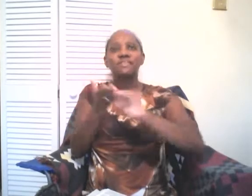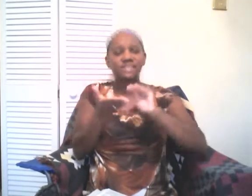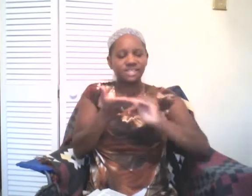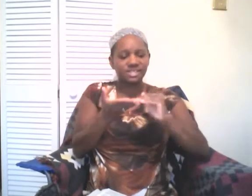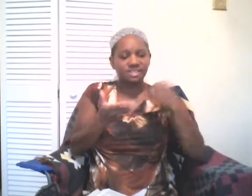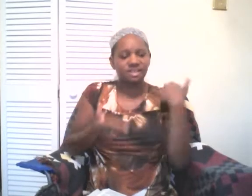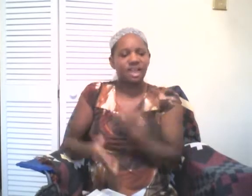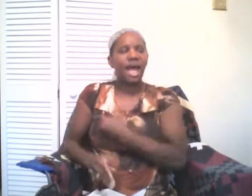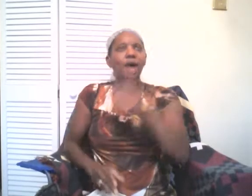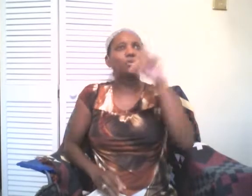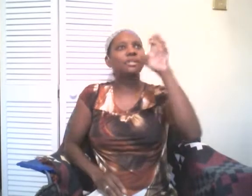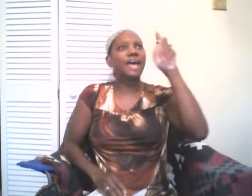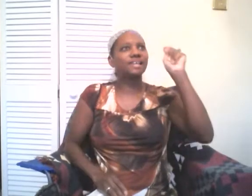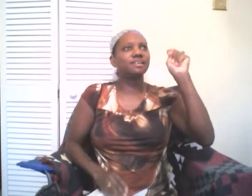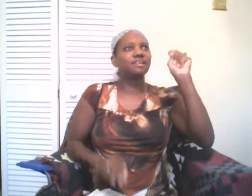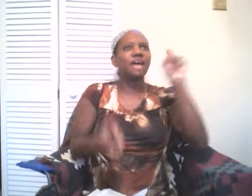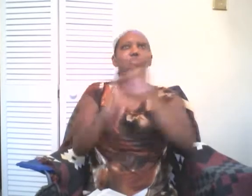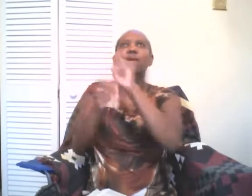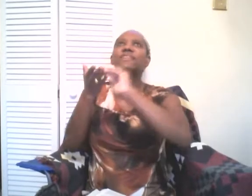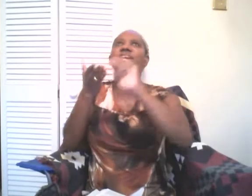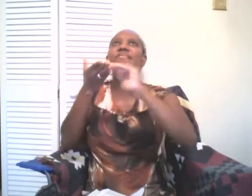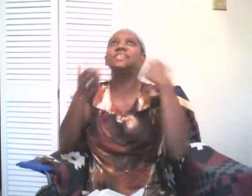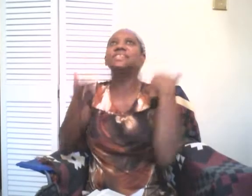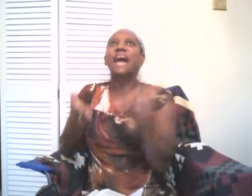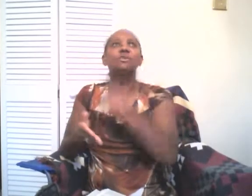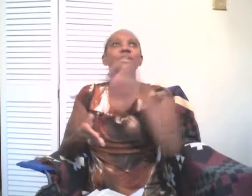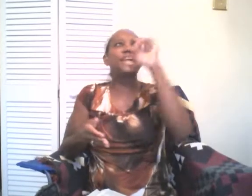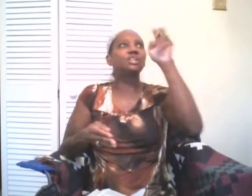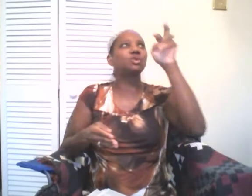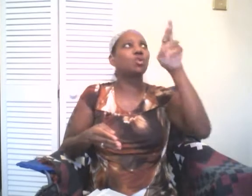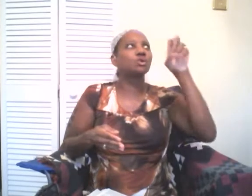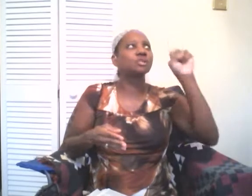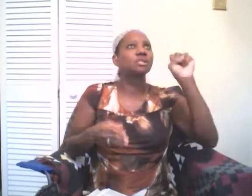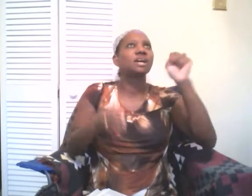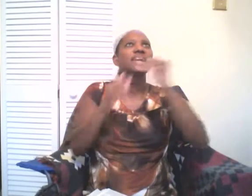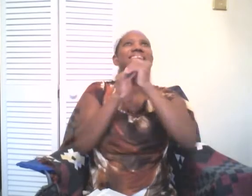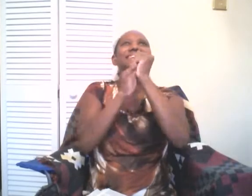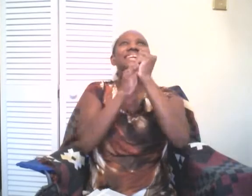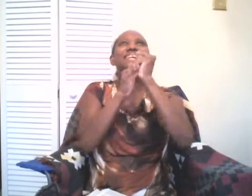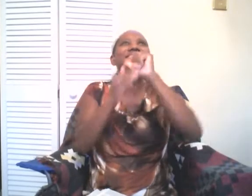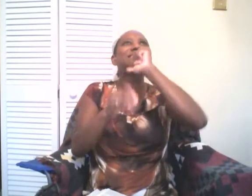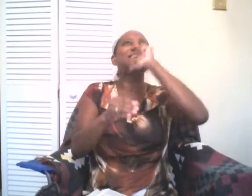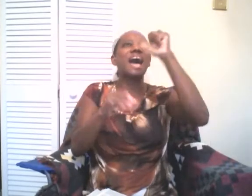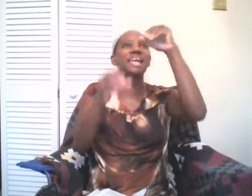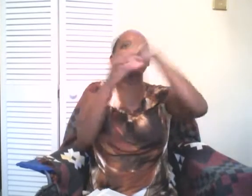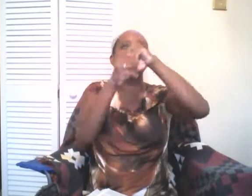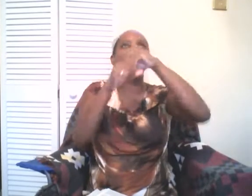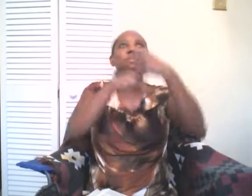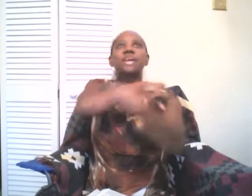us our debt, as we forgive us our debtors. Lead us not into